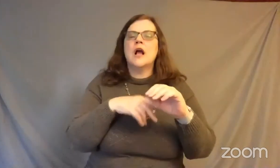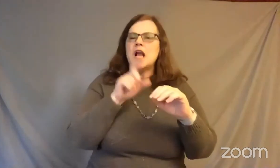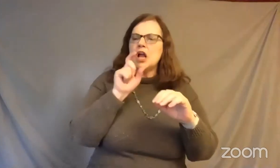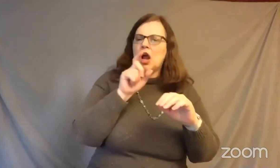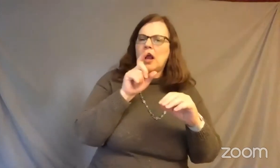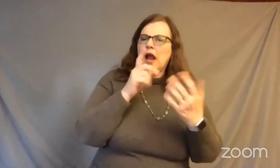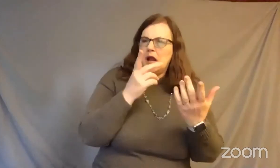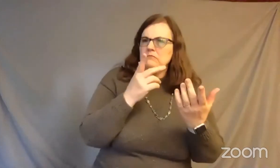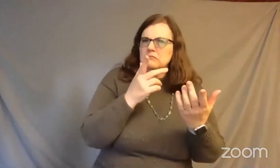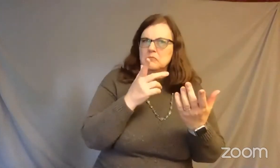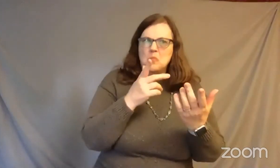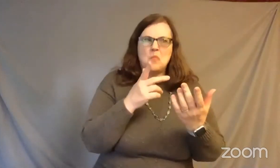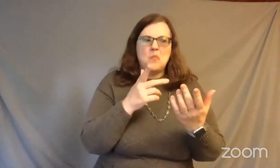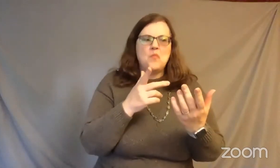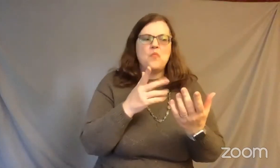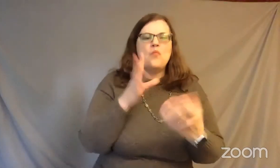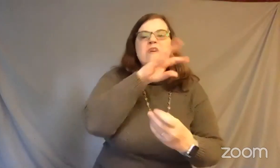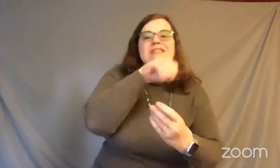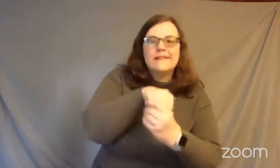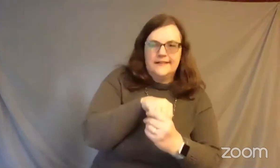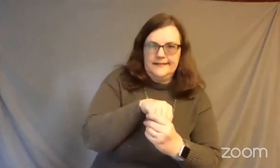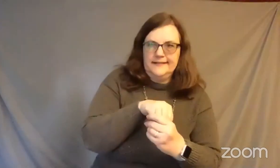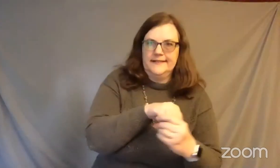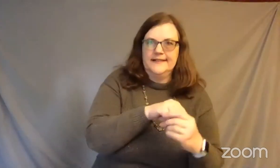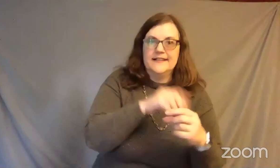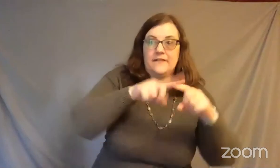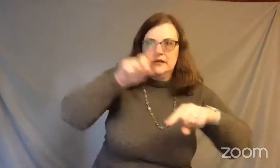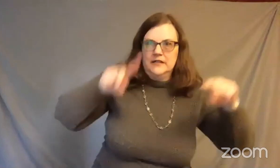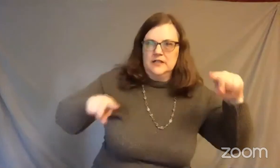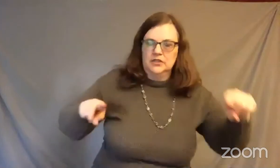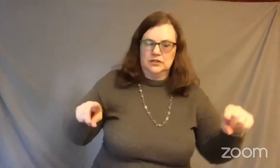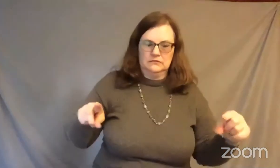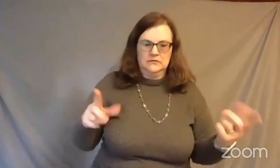And it's interesting to look into what some of the common principles are